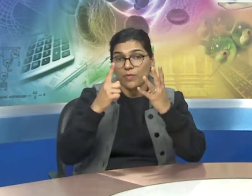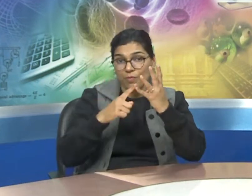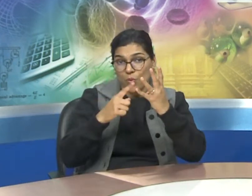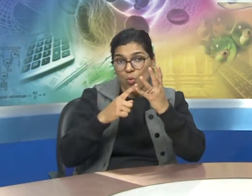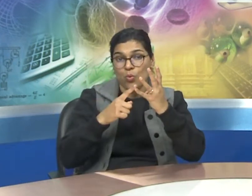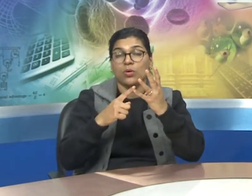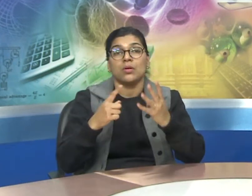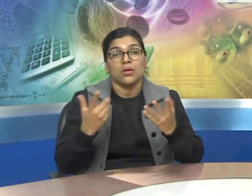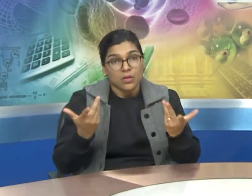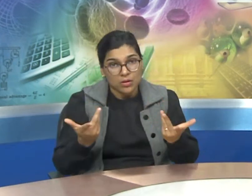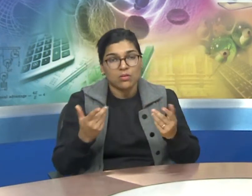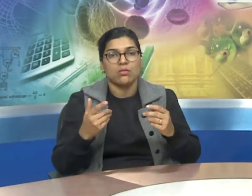option D,